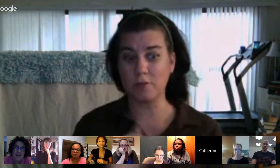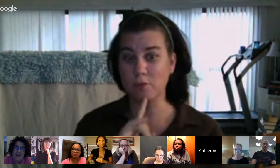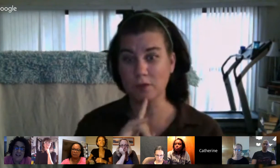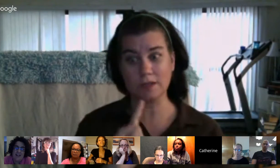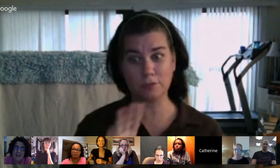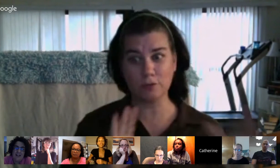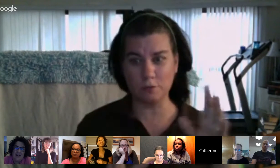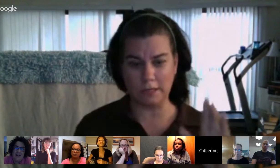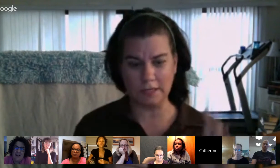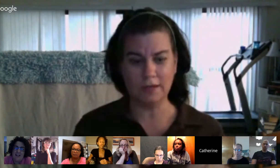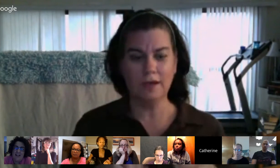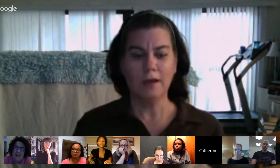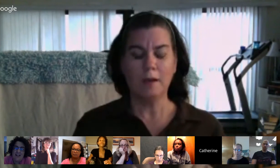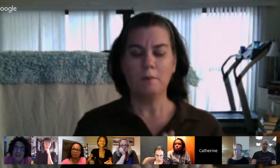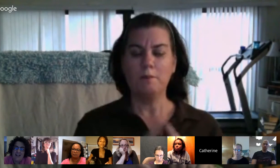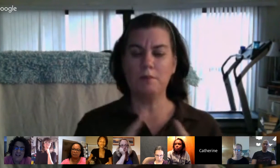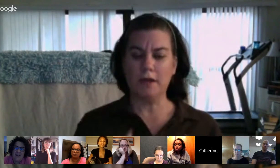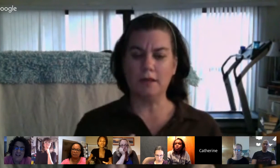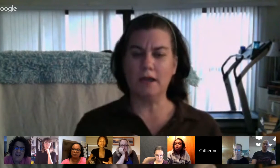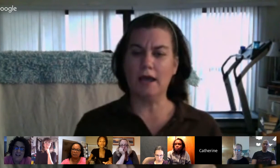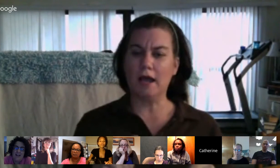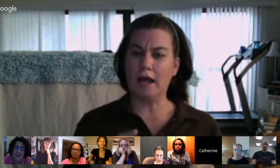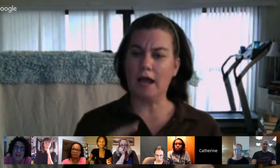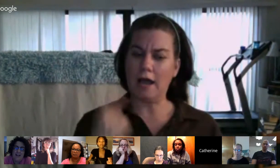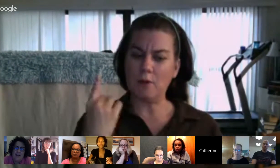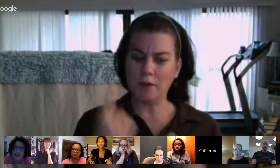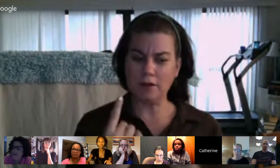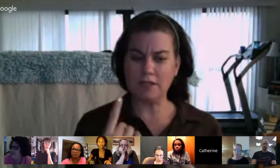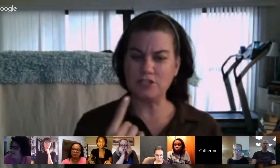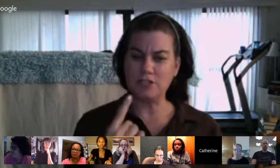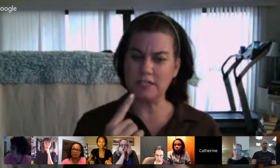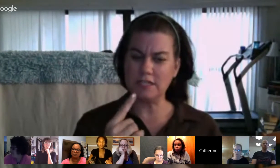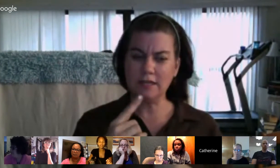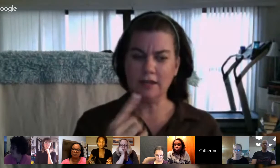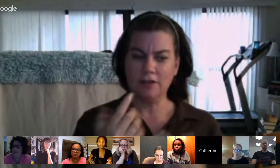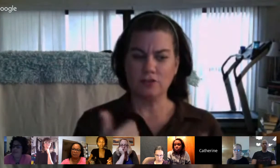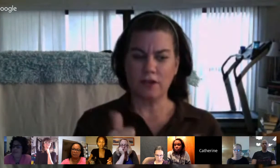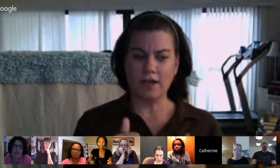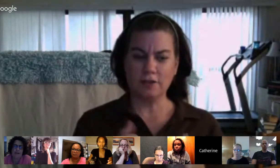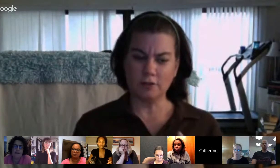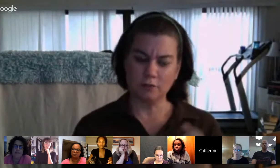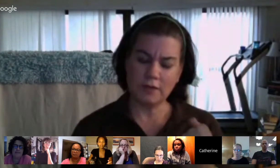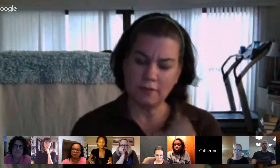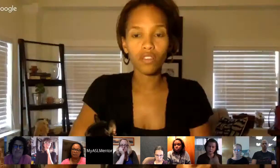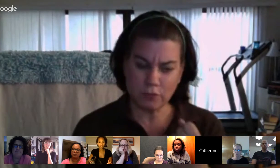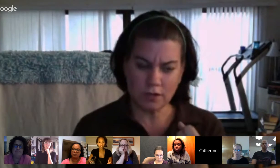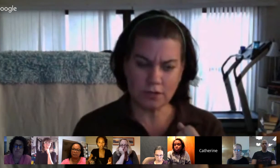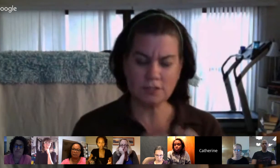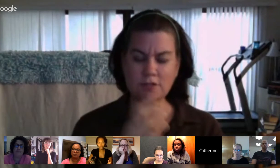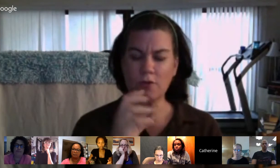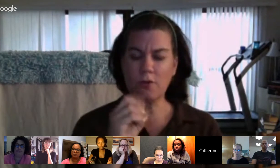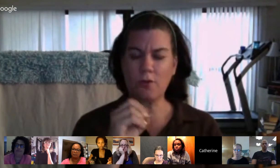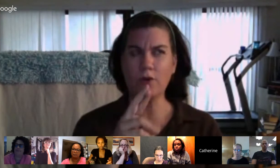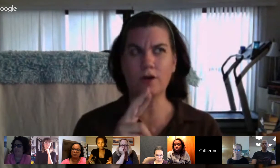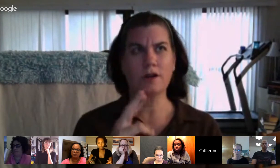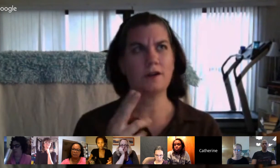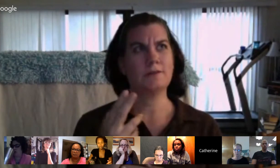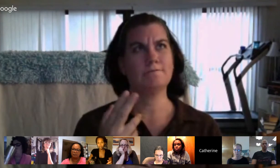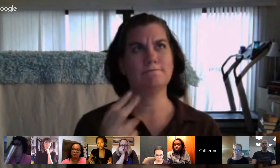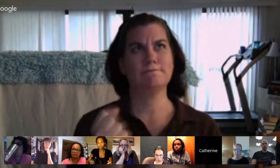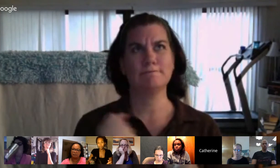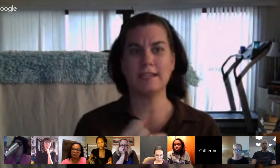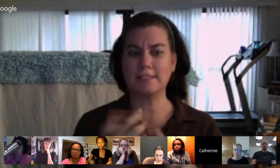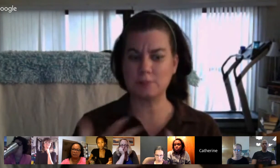thing. That really threw me. But I wonder, is she trying to reinforce